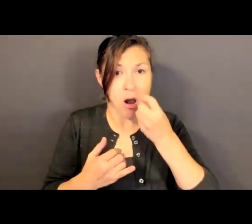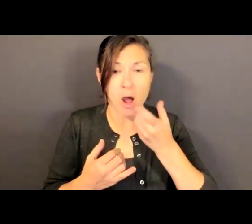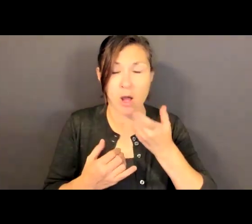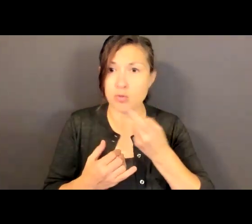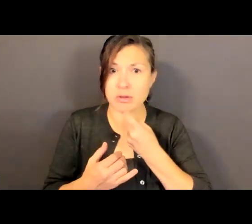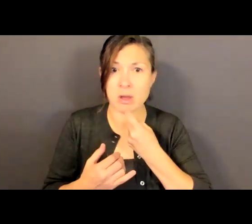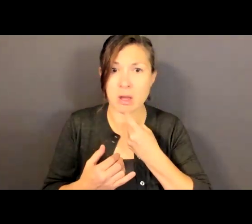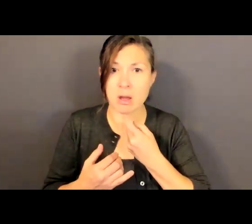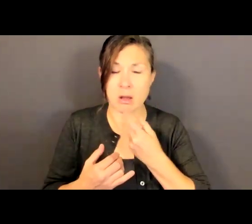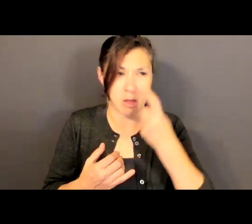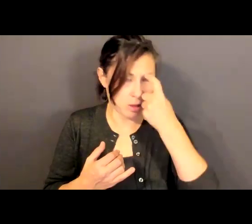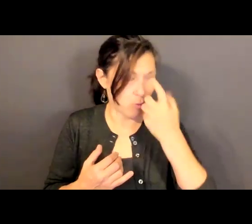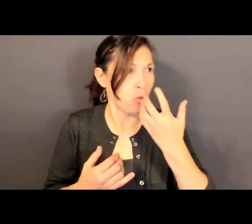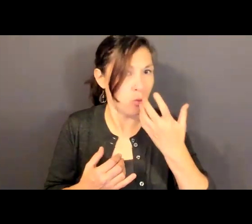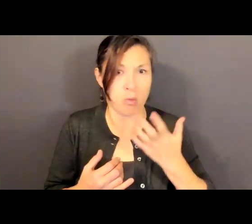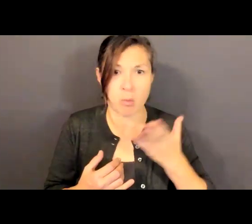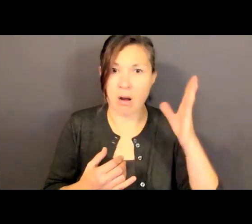my God. So